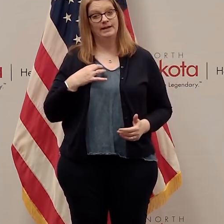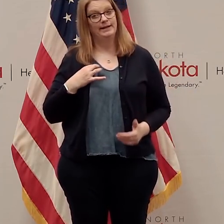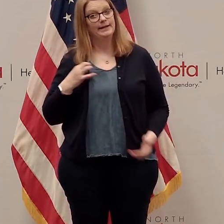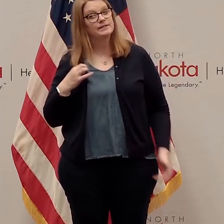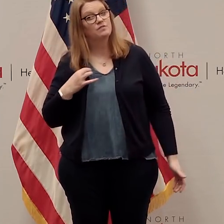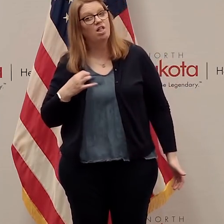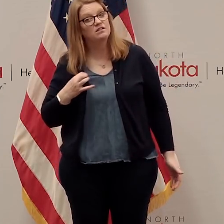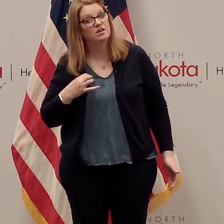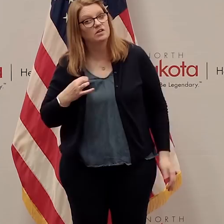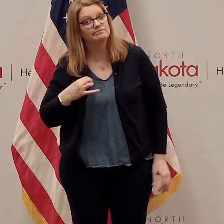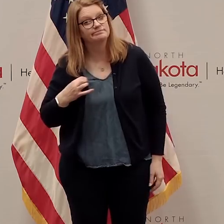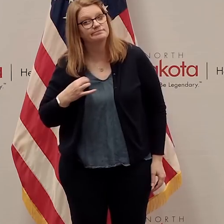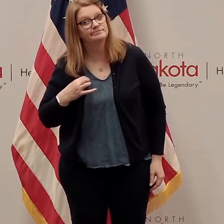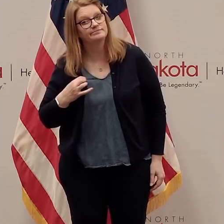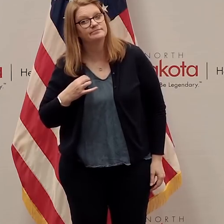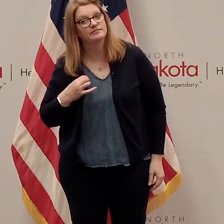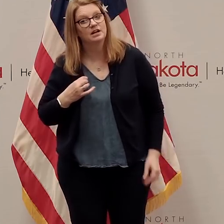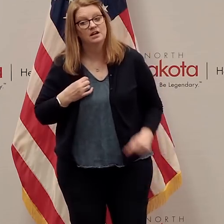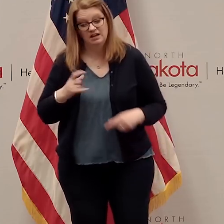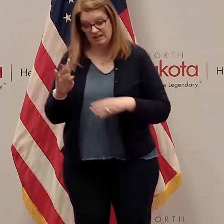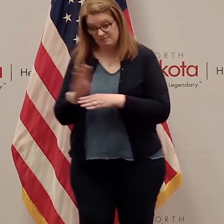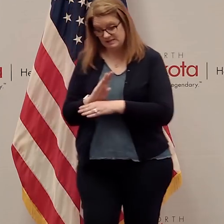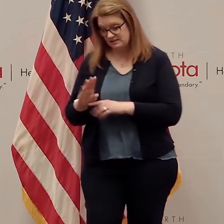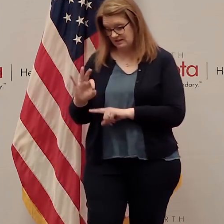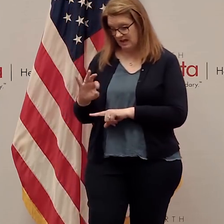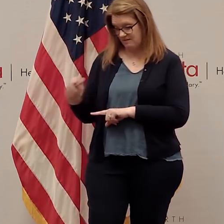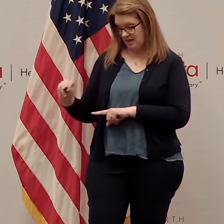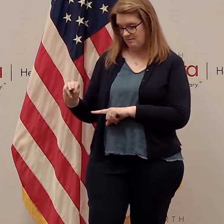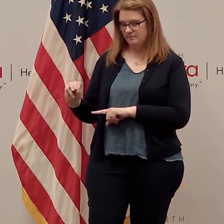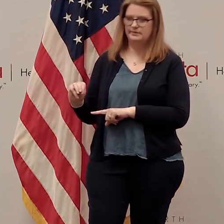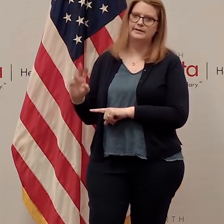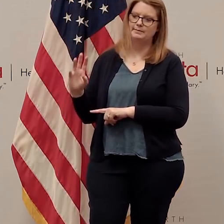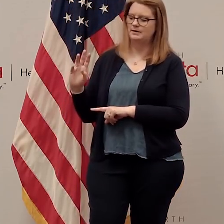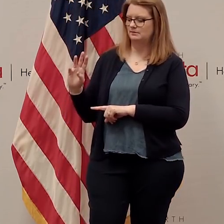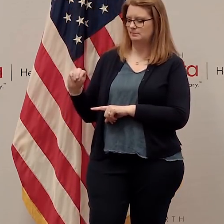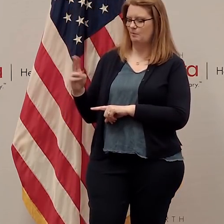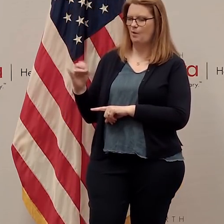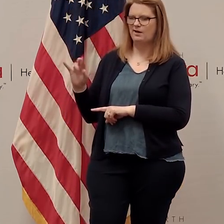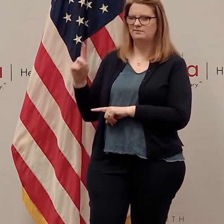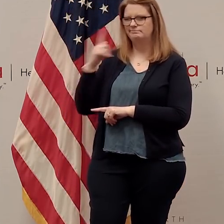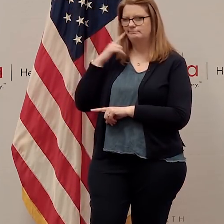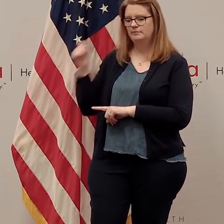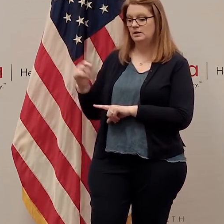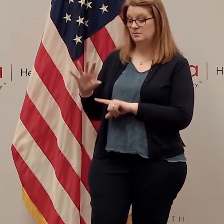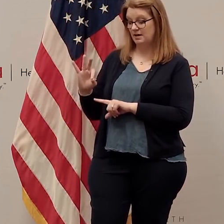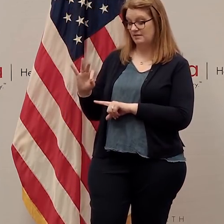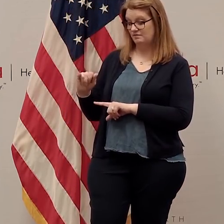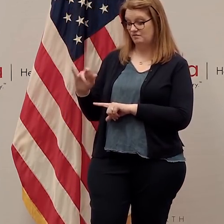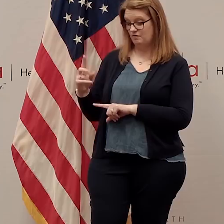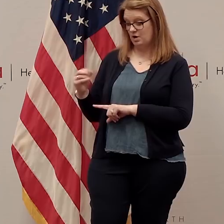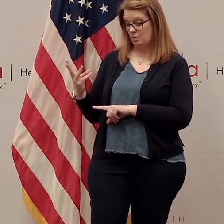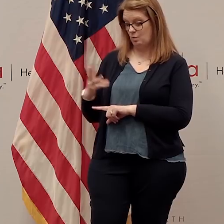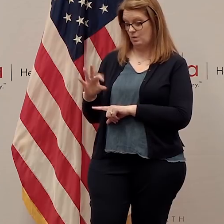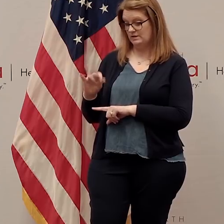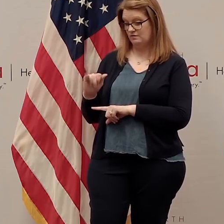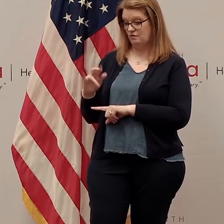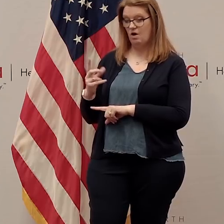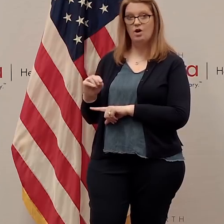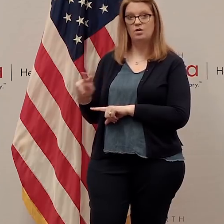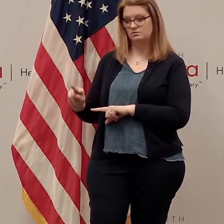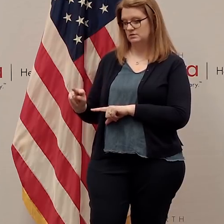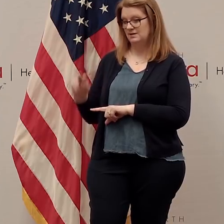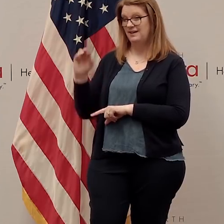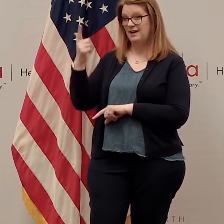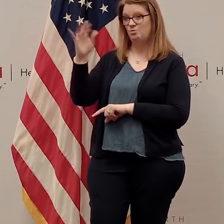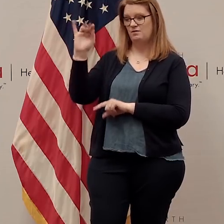are businesses in Fargo, Moorhead, Moorhead, they're up to themselves, but Fargo, West Fargo, and Grand Forks